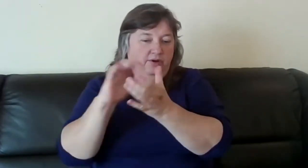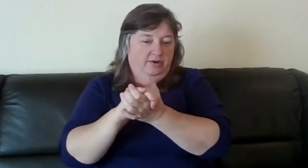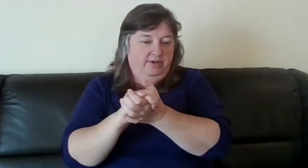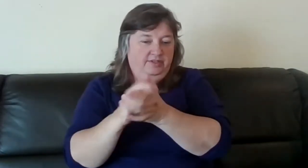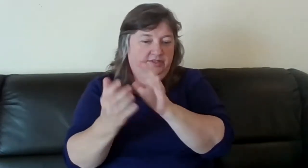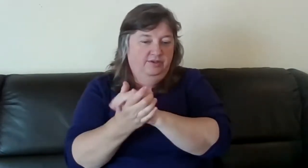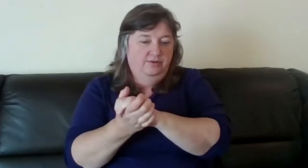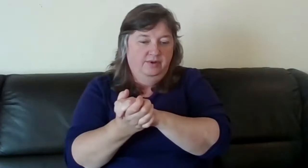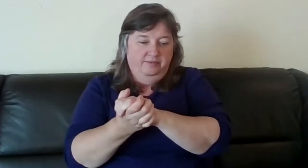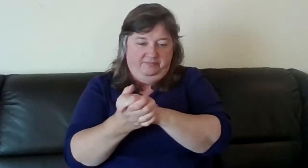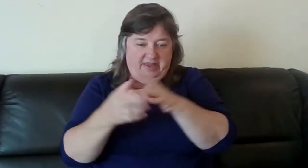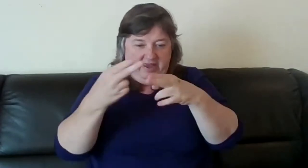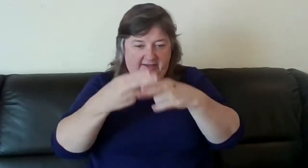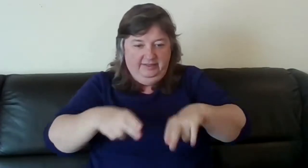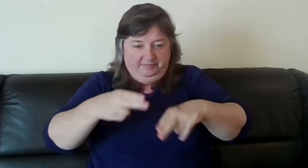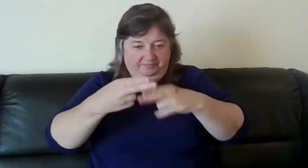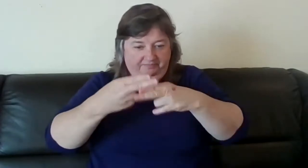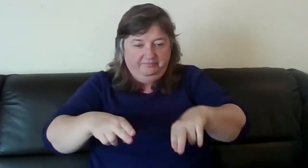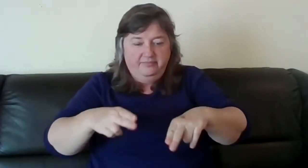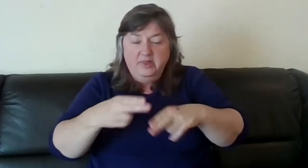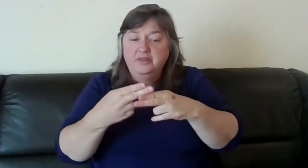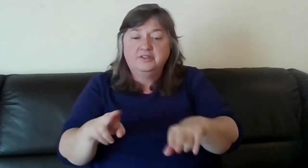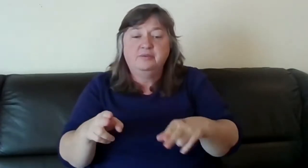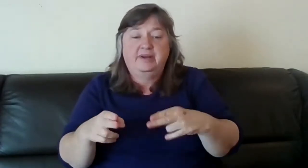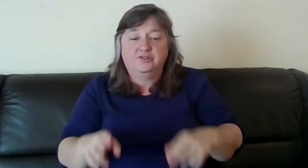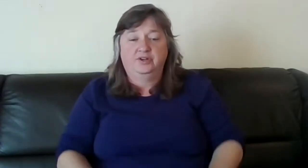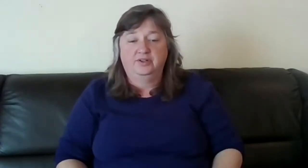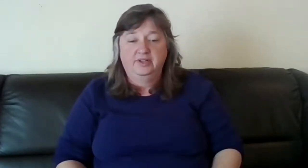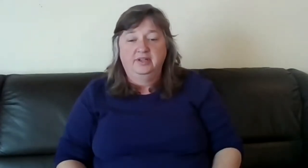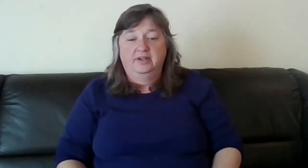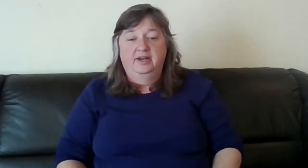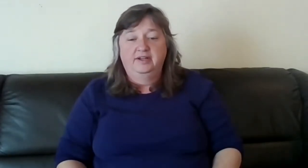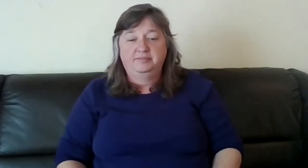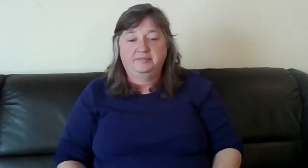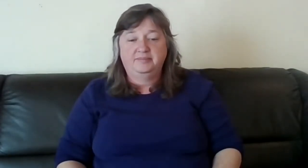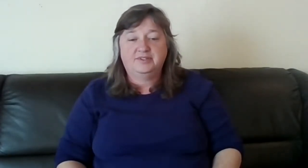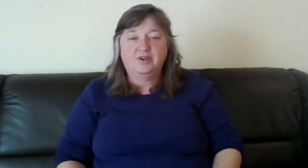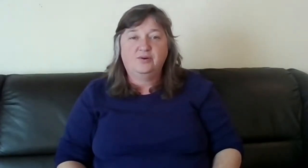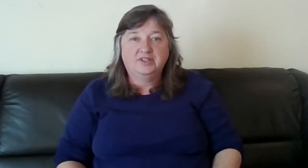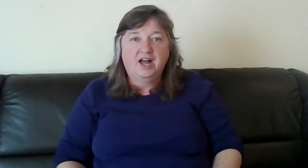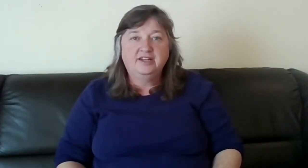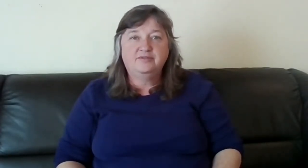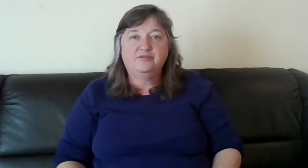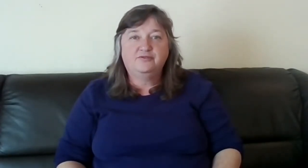Hamburger is two. Eggs, they're symmetrical. So a lot of the